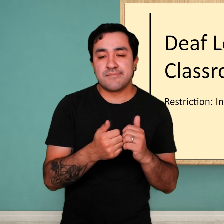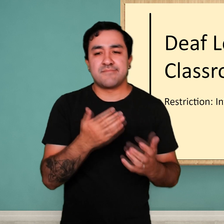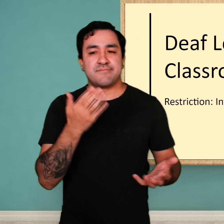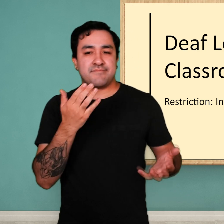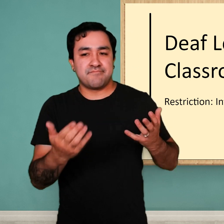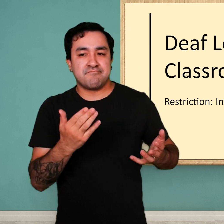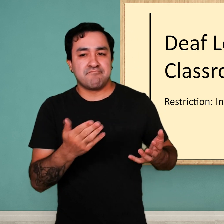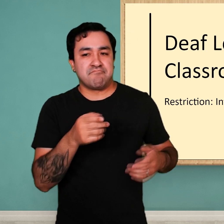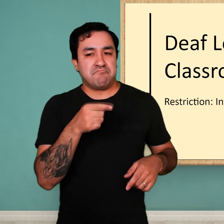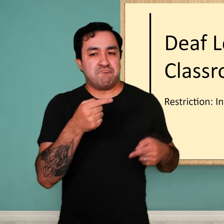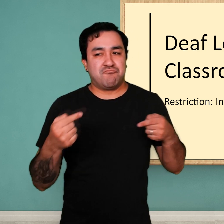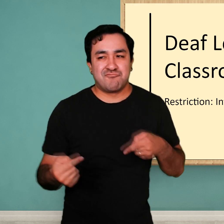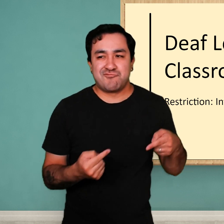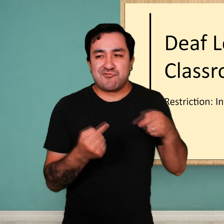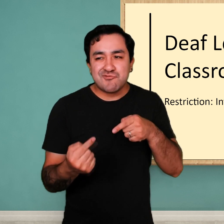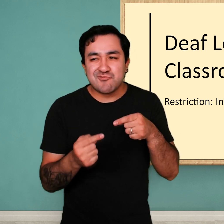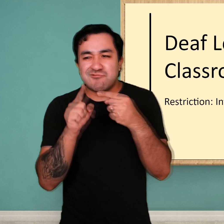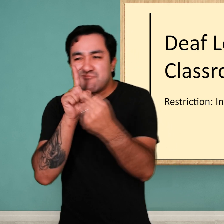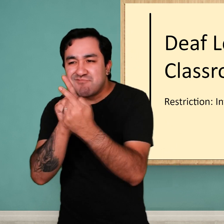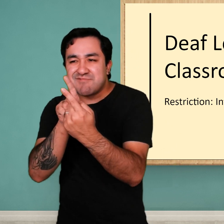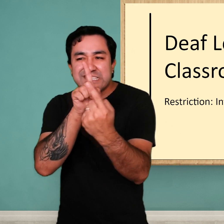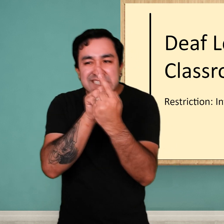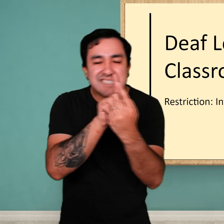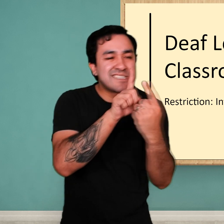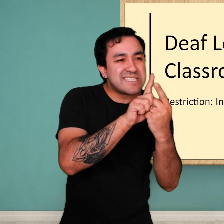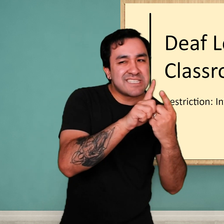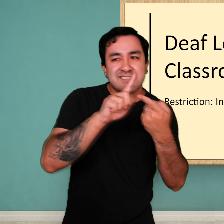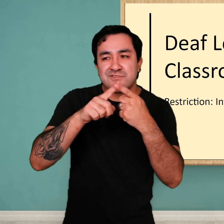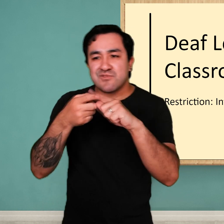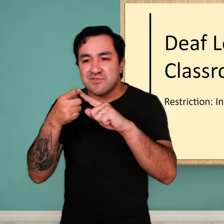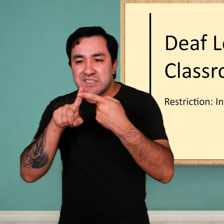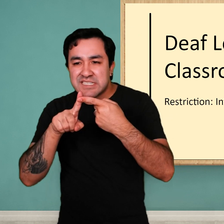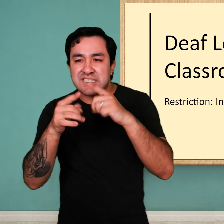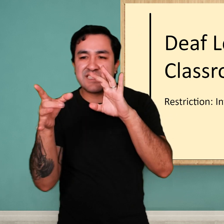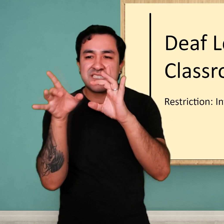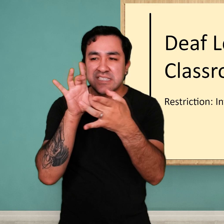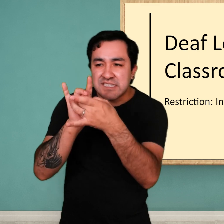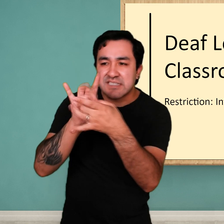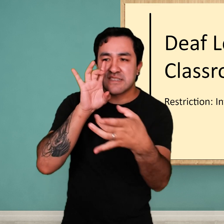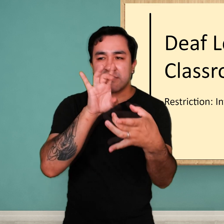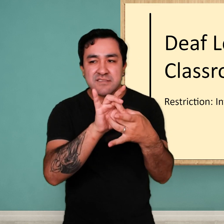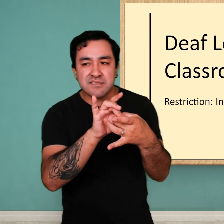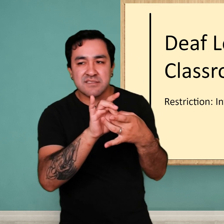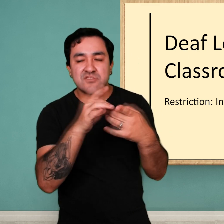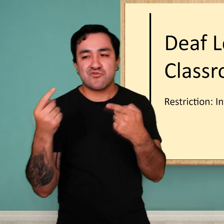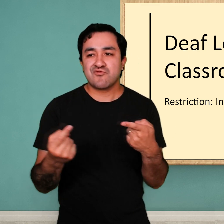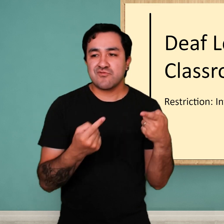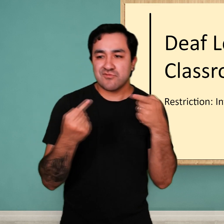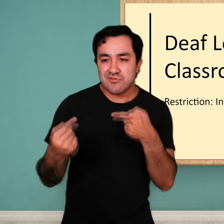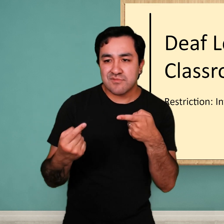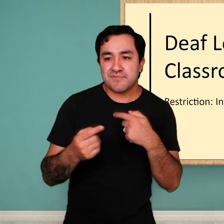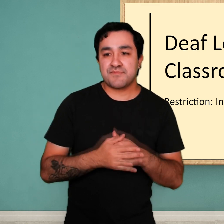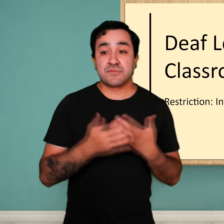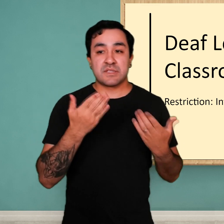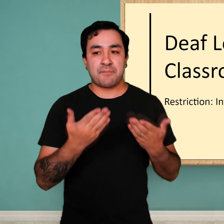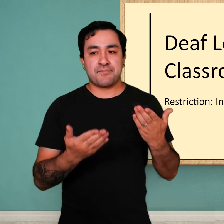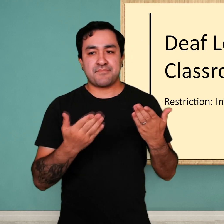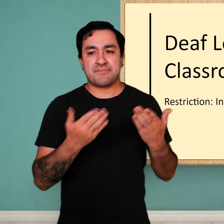typically the only deaf student in the school. If they are lucky, there may be another deaf student, but who knows if they are in the same grade or